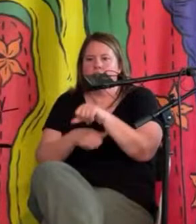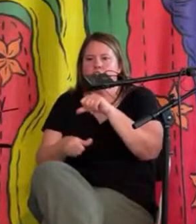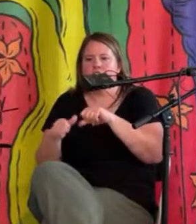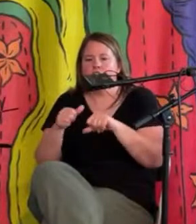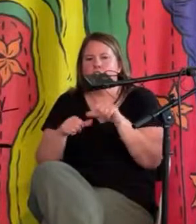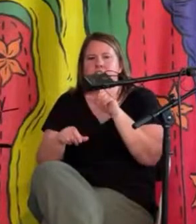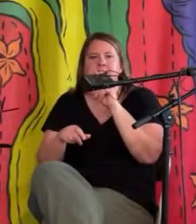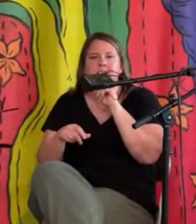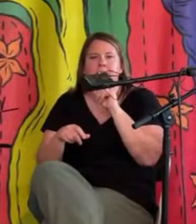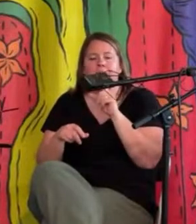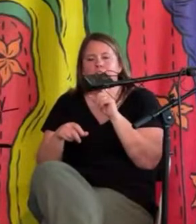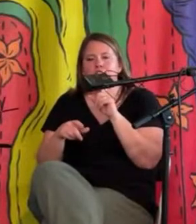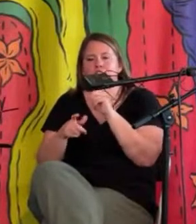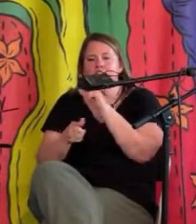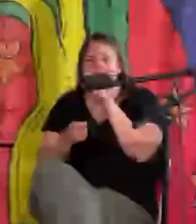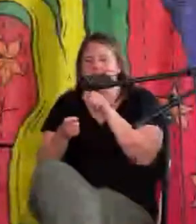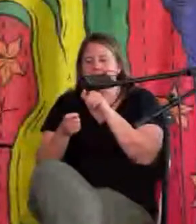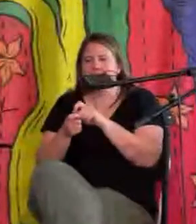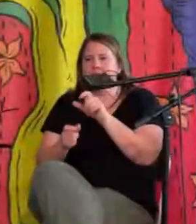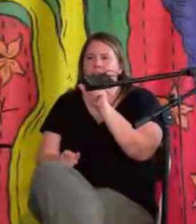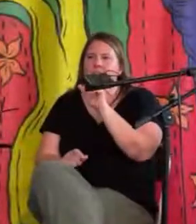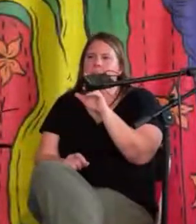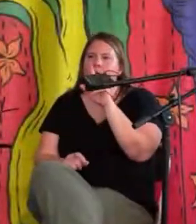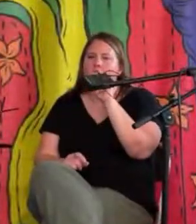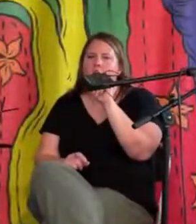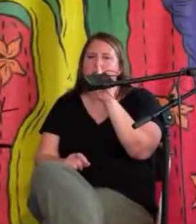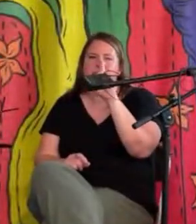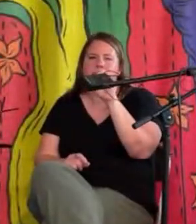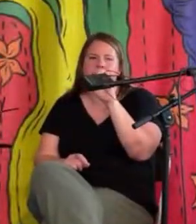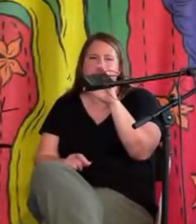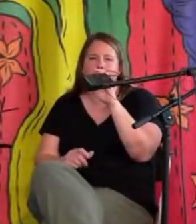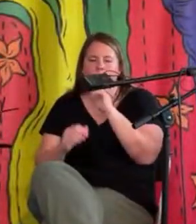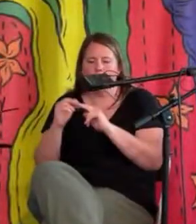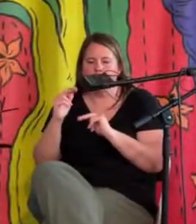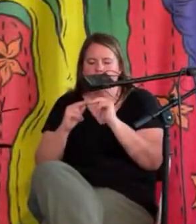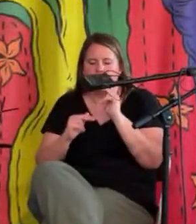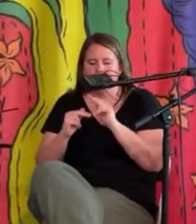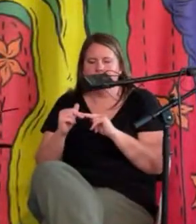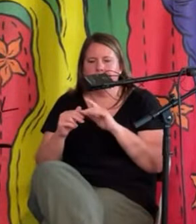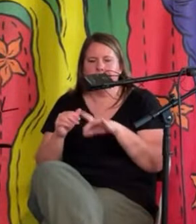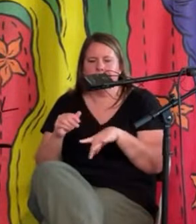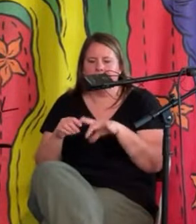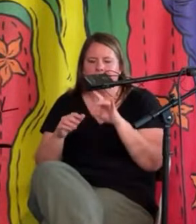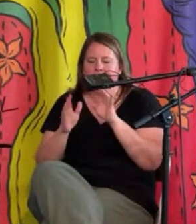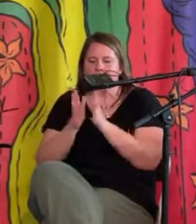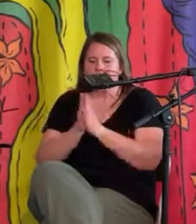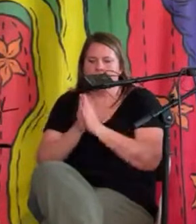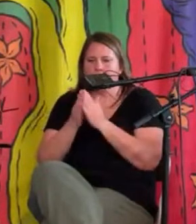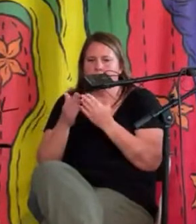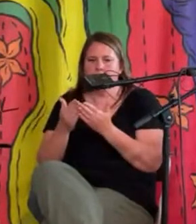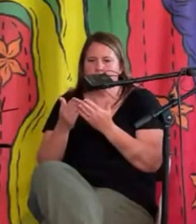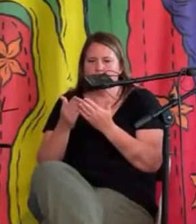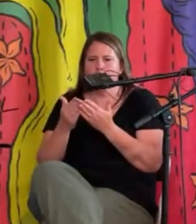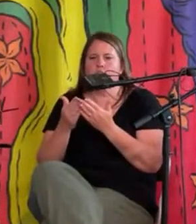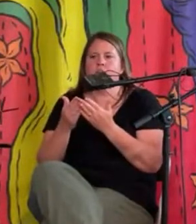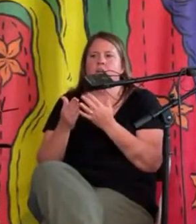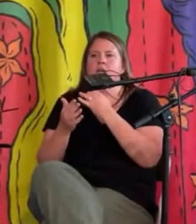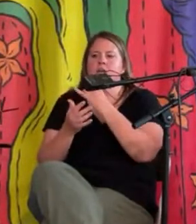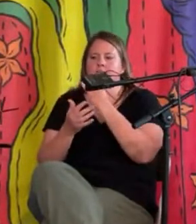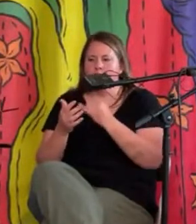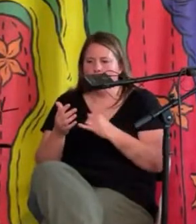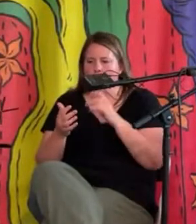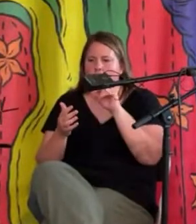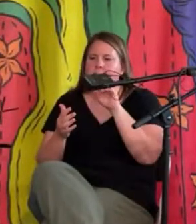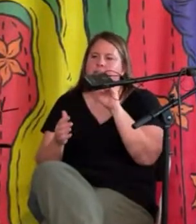detail from an Art Deco building, and I found it in a book of like Art Deco, I found it in a book of Art